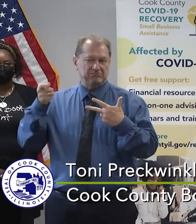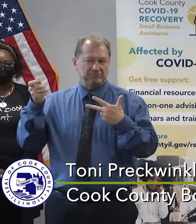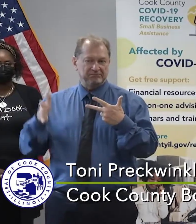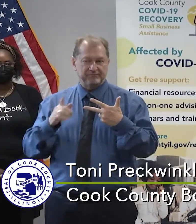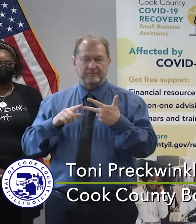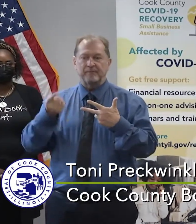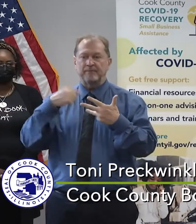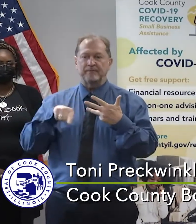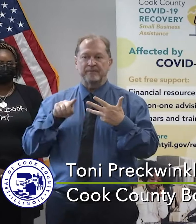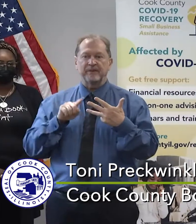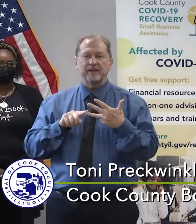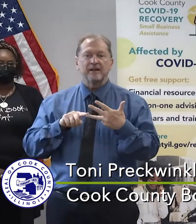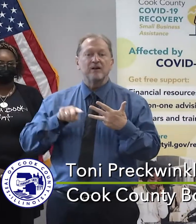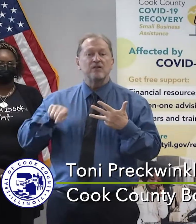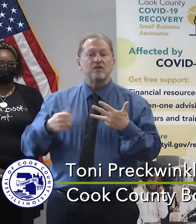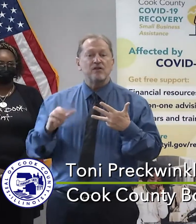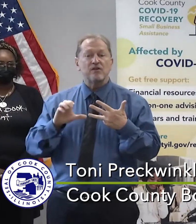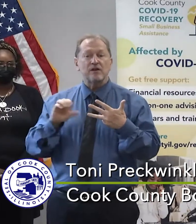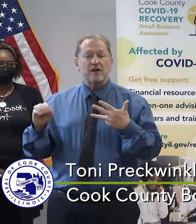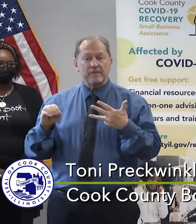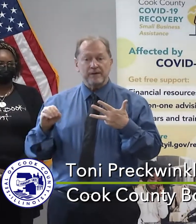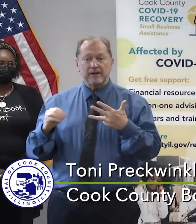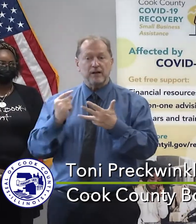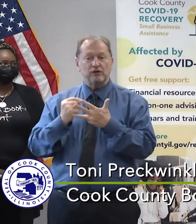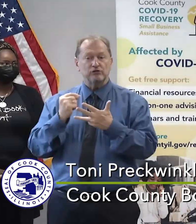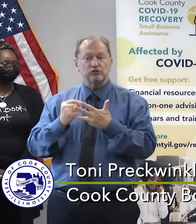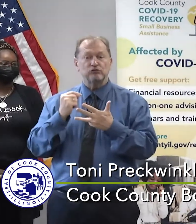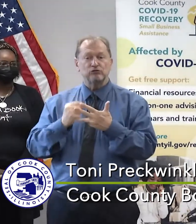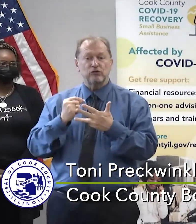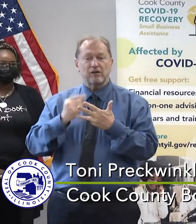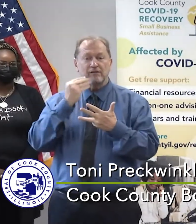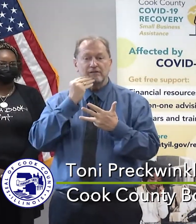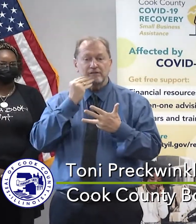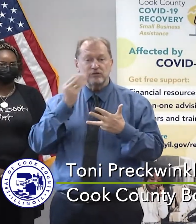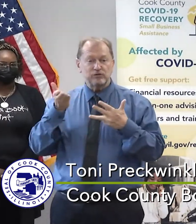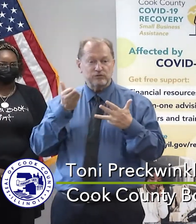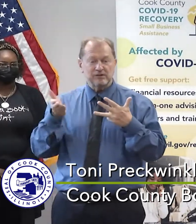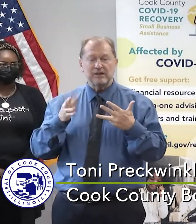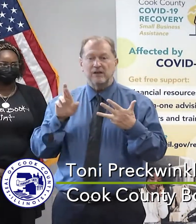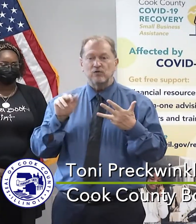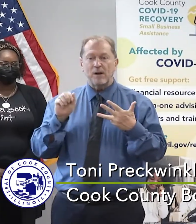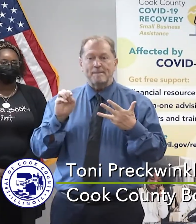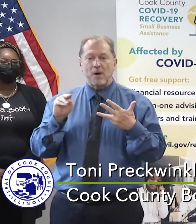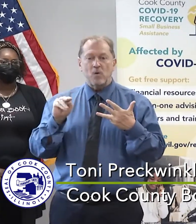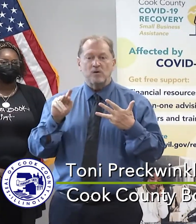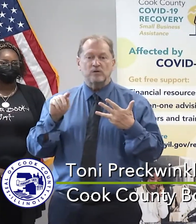CFA Managing Partner, Aztec Dave's Food Truck Owner, Ramon Torres,